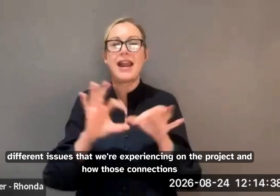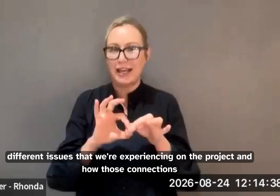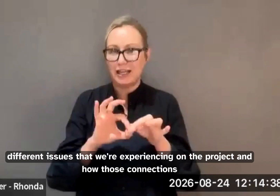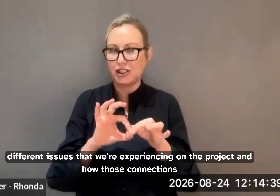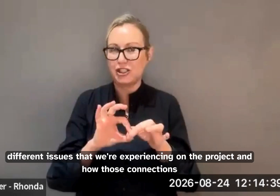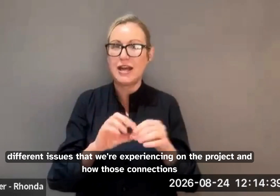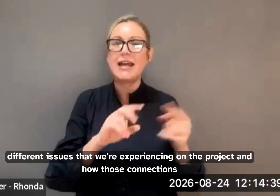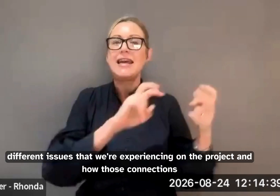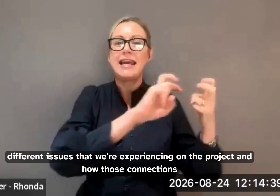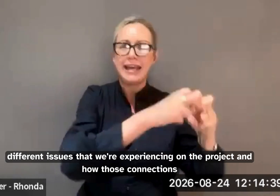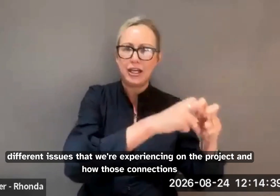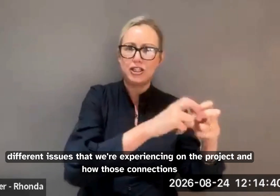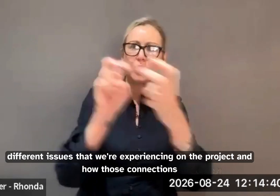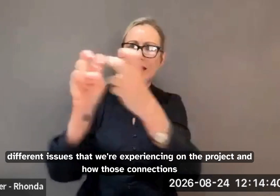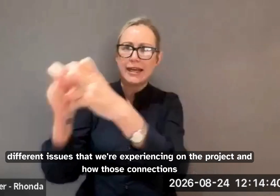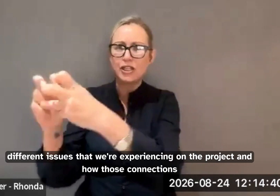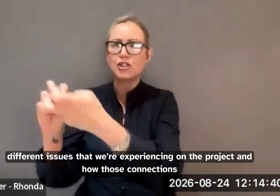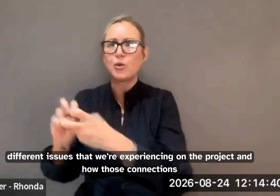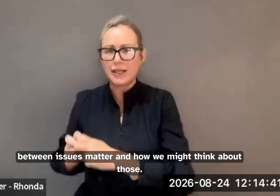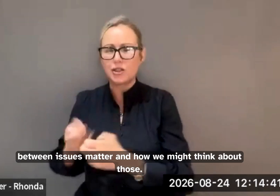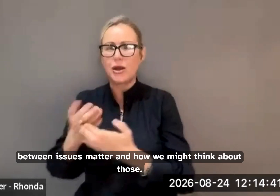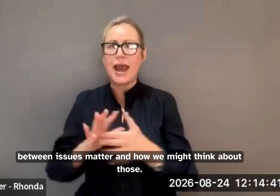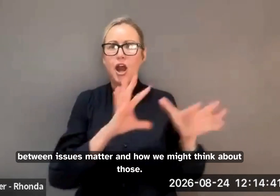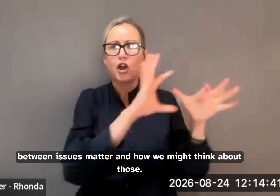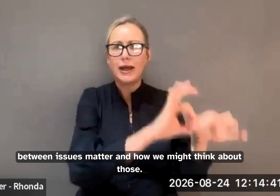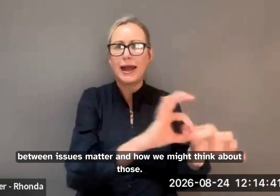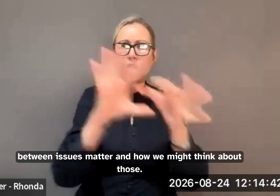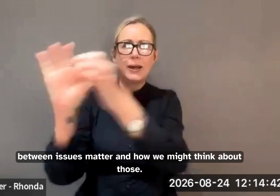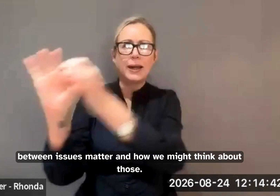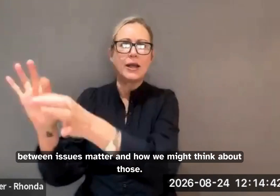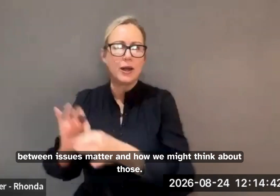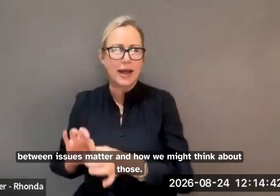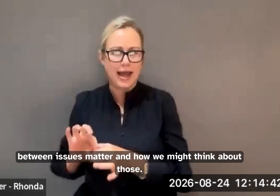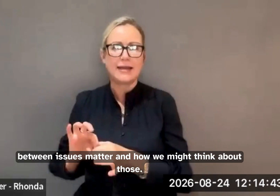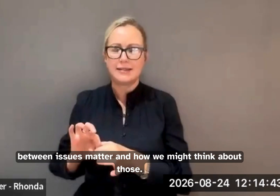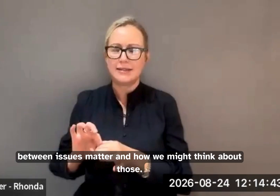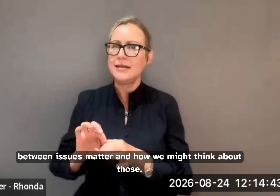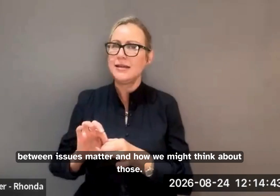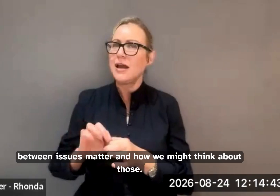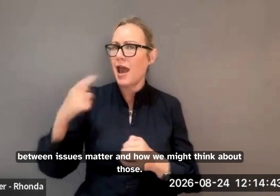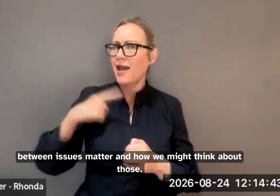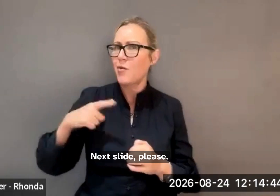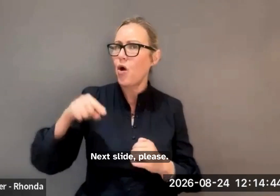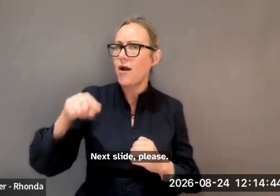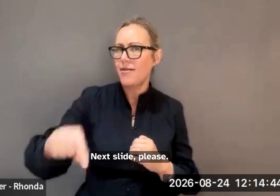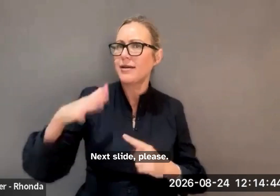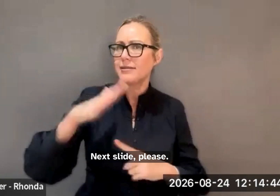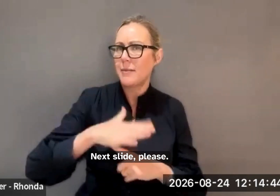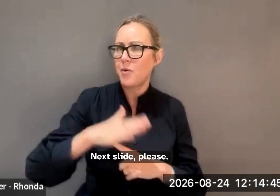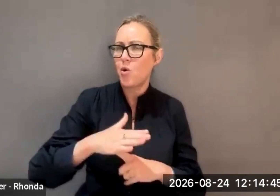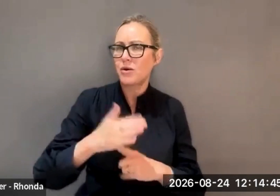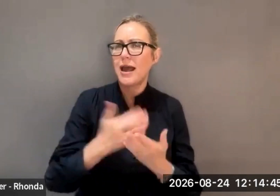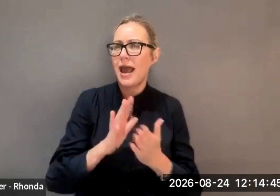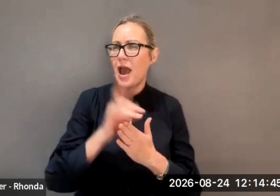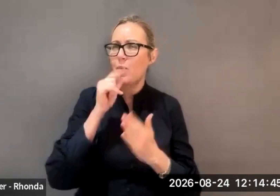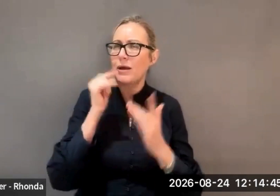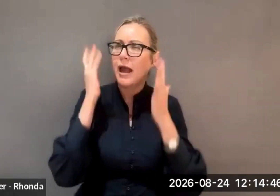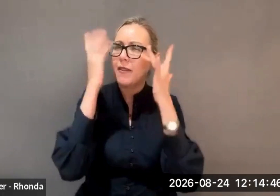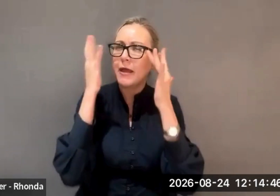that we're experiencing on the project and how those connections between issues matter and how we might think about those. Next slide,